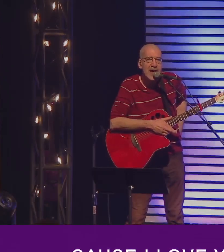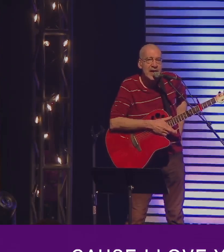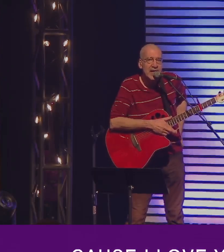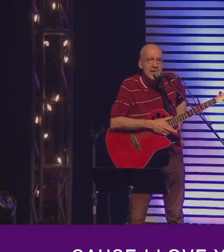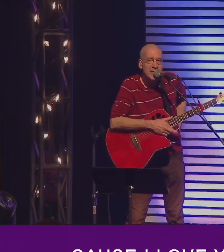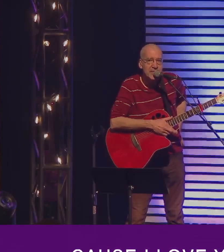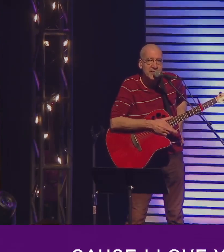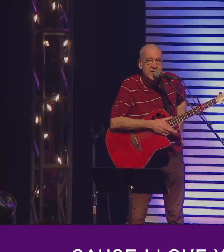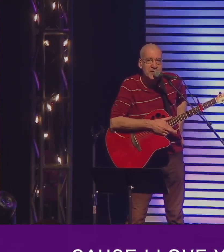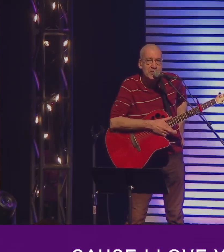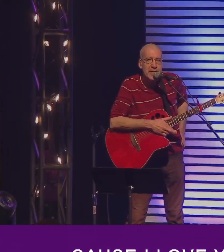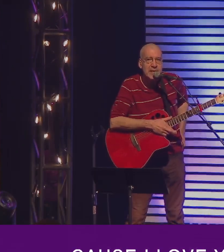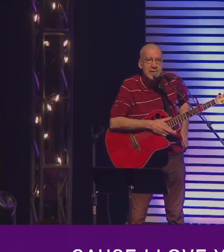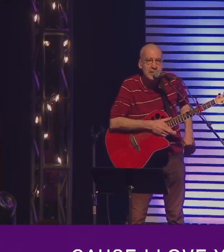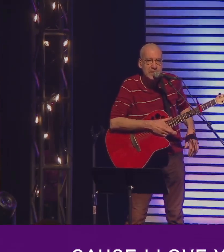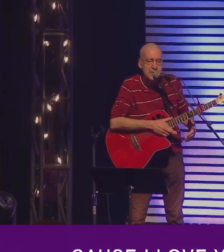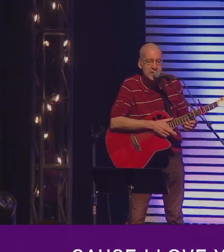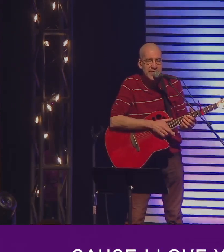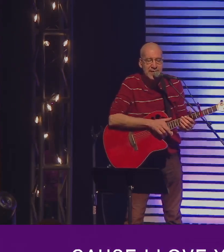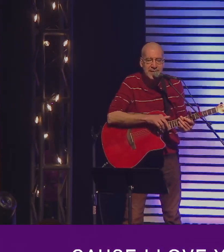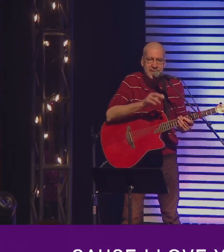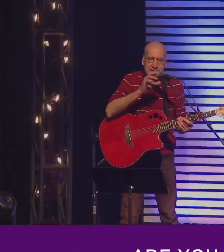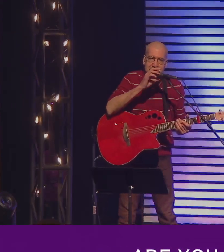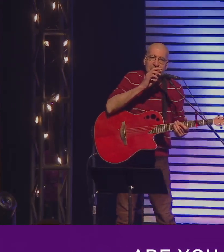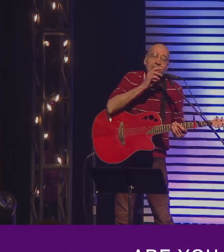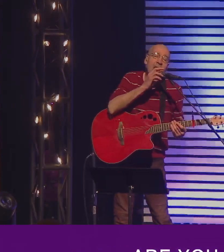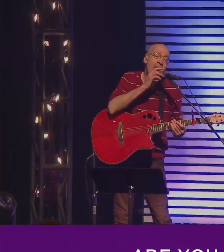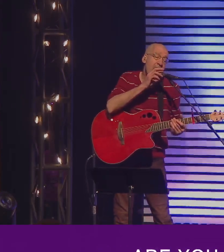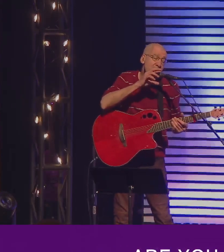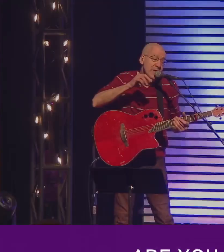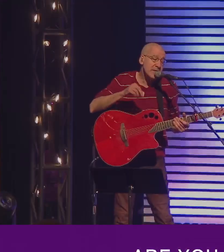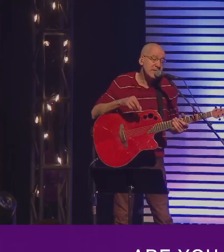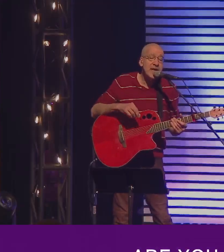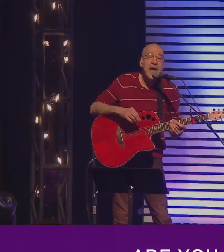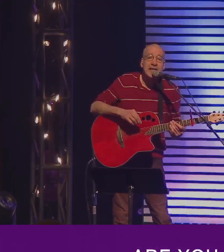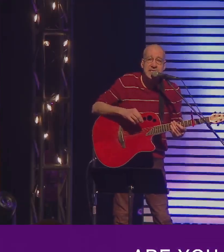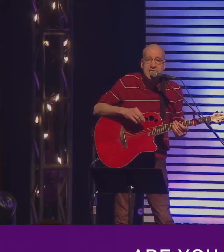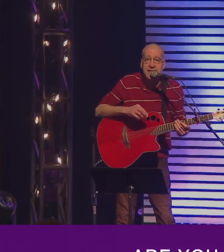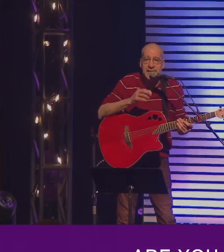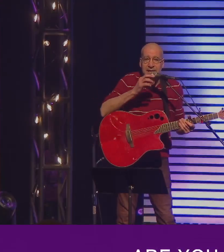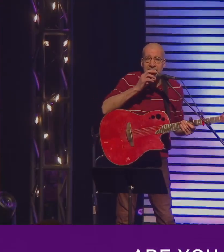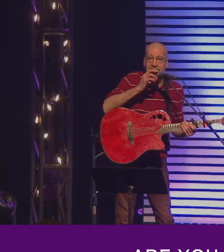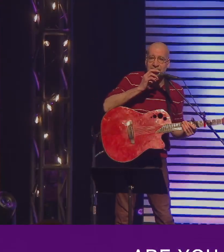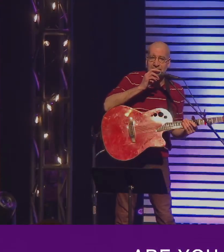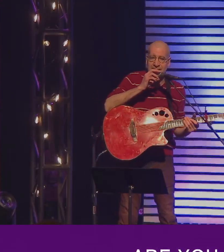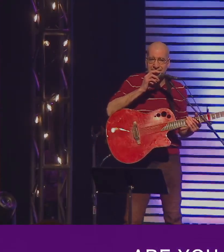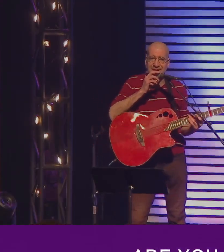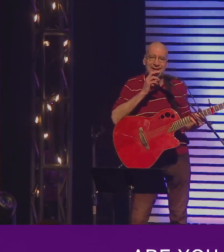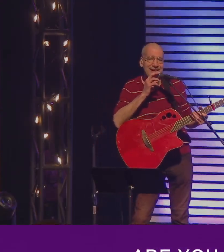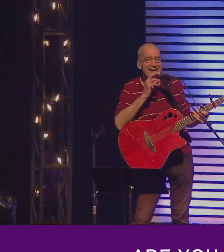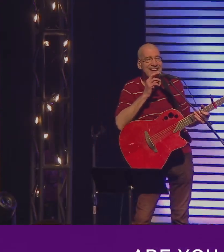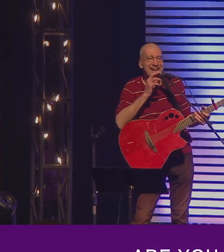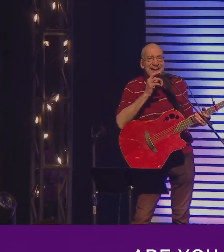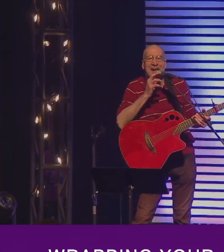'Cause I love your melodies. Are you dancing?